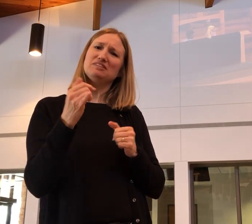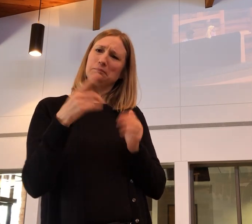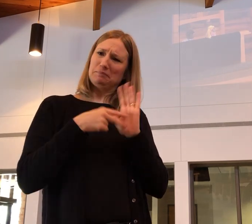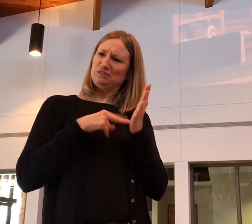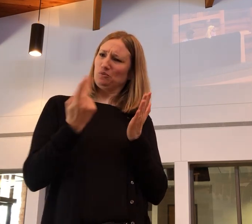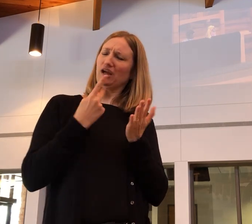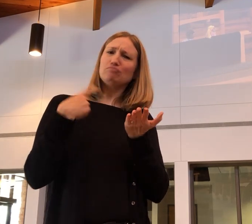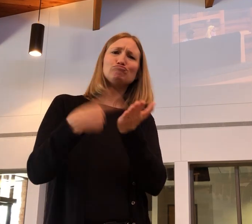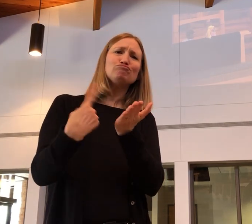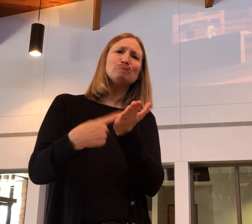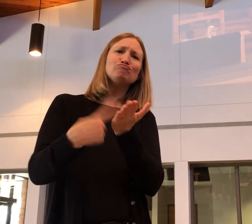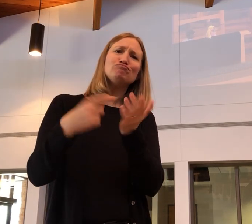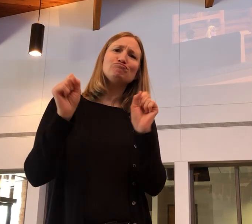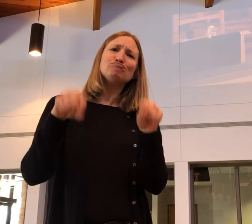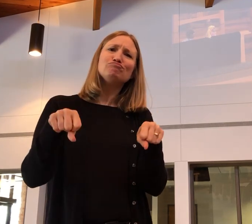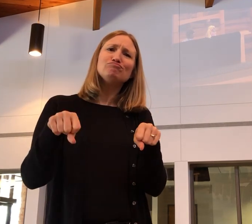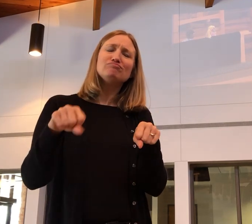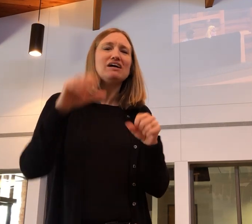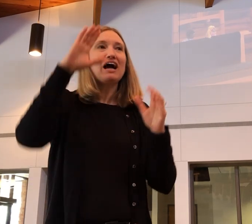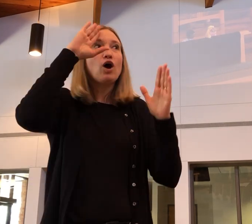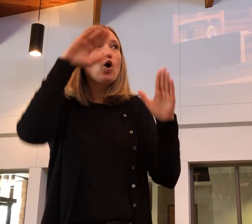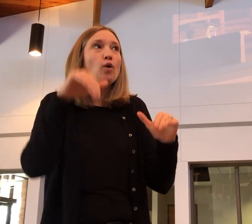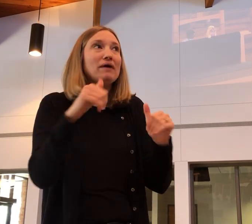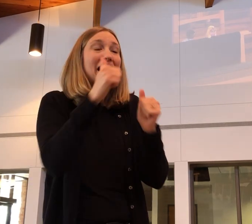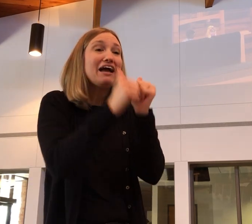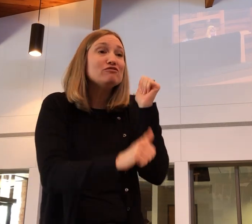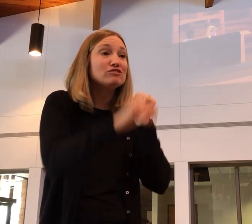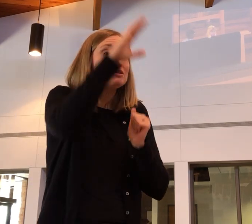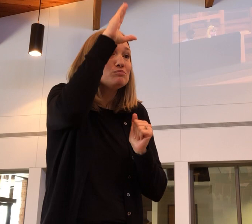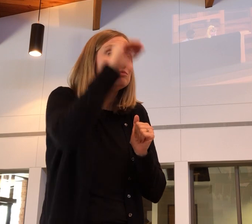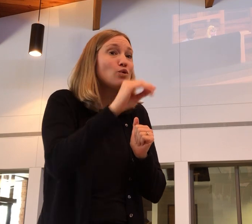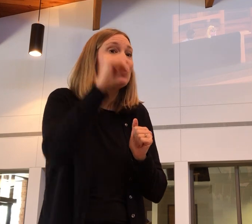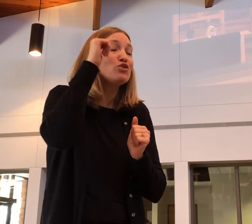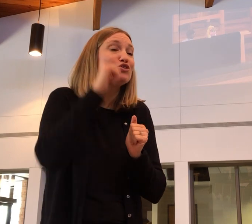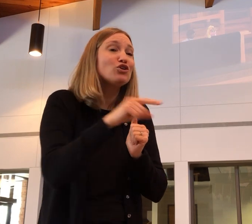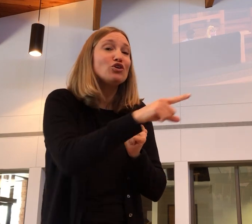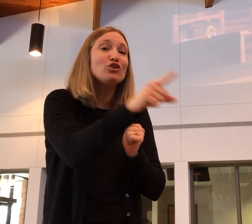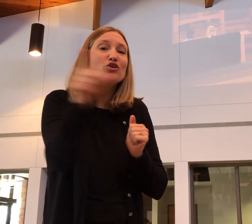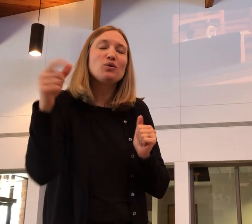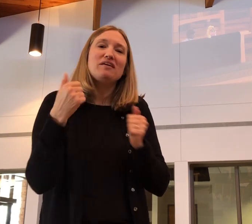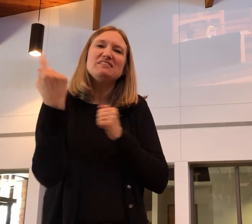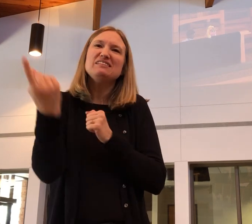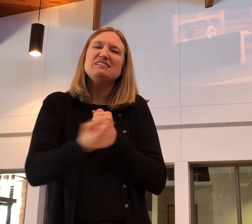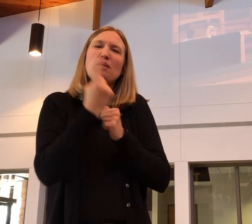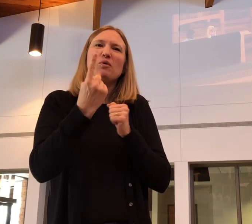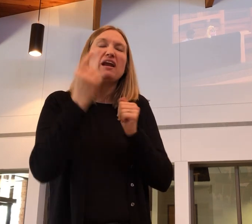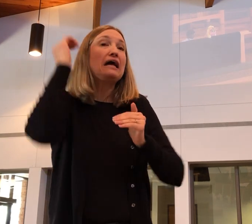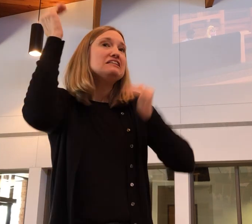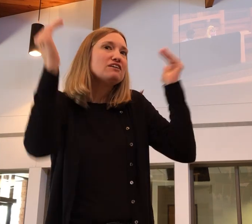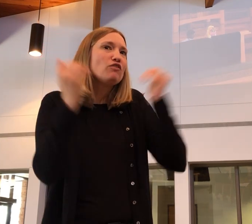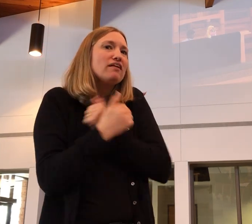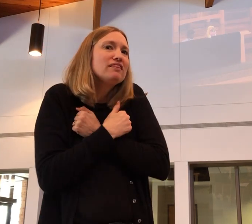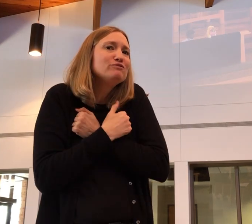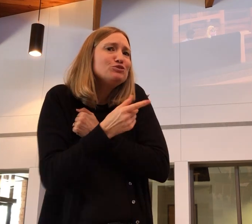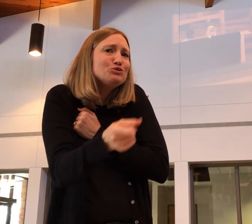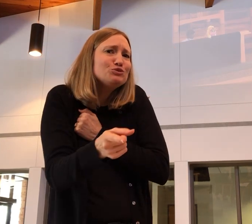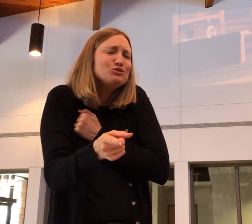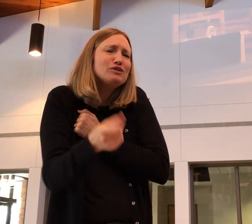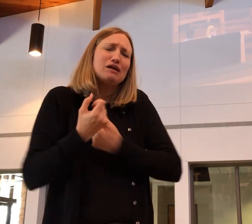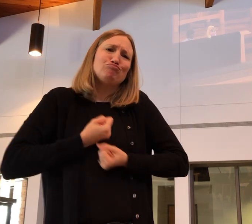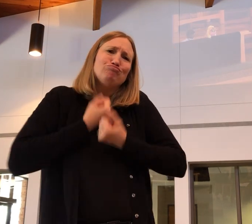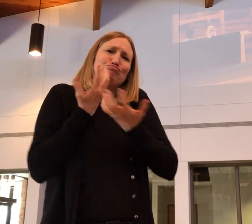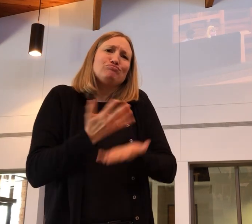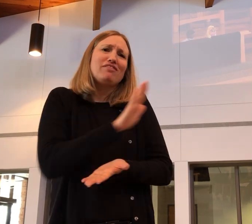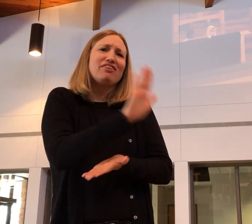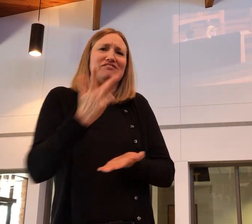opportunity to talk about it. And I hope that every boy and girl has a loving adult in which they can share all of their feelings